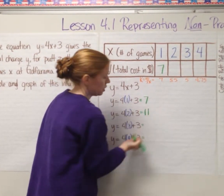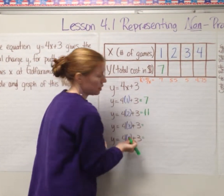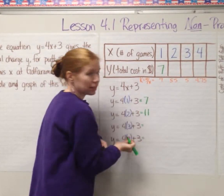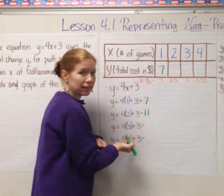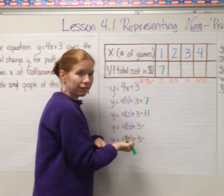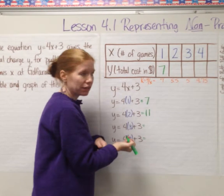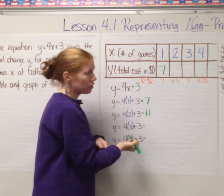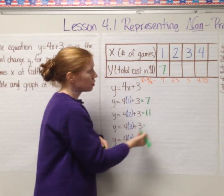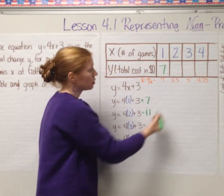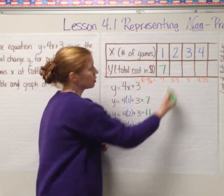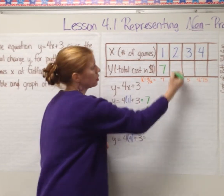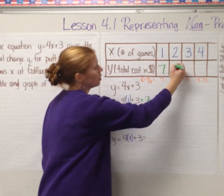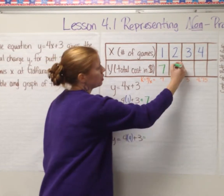is 11.